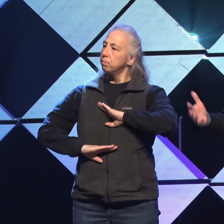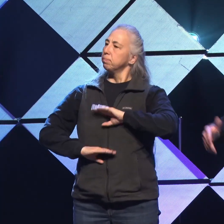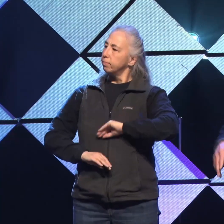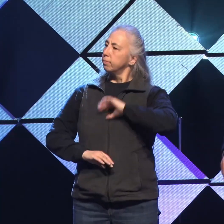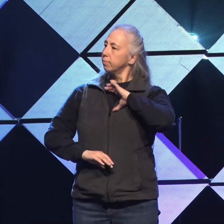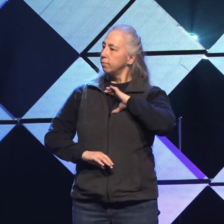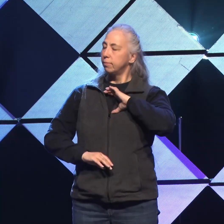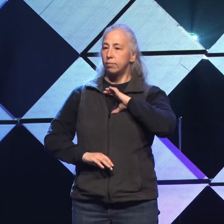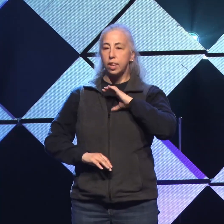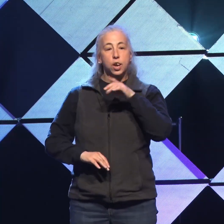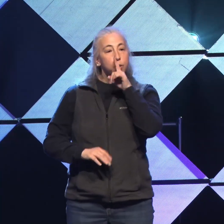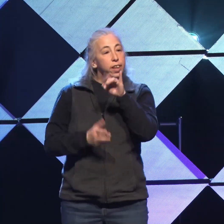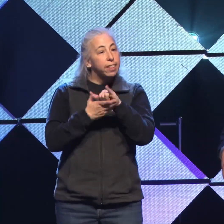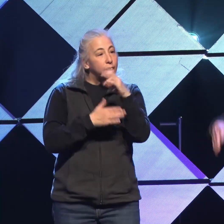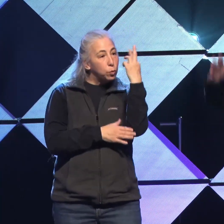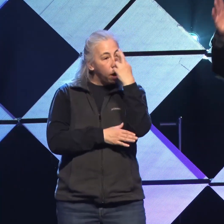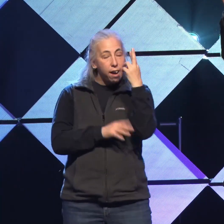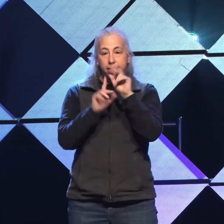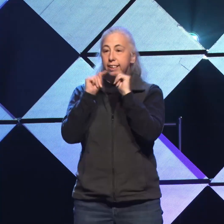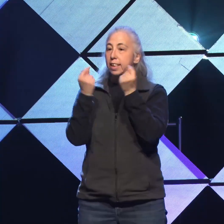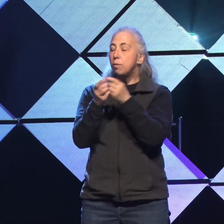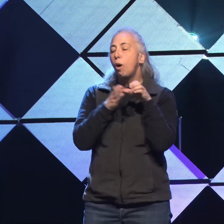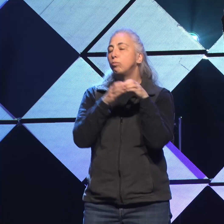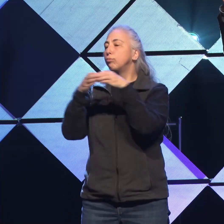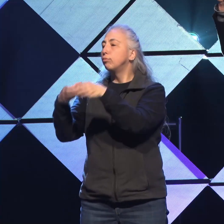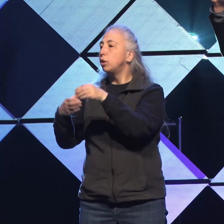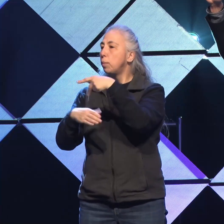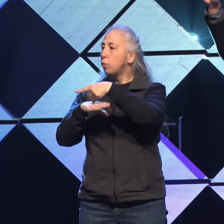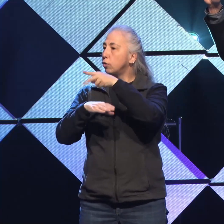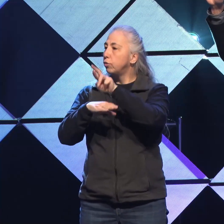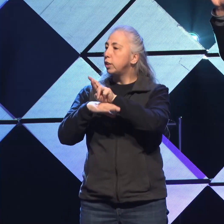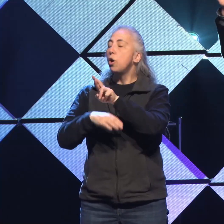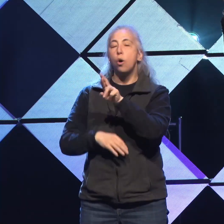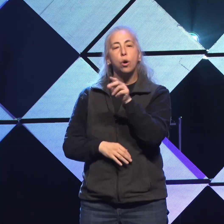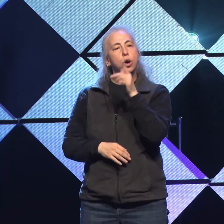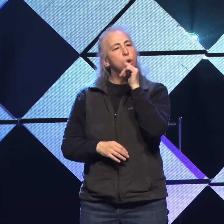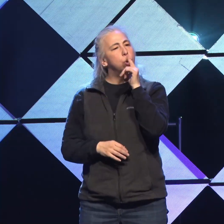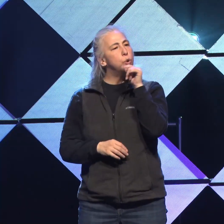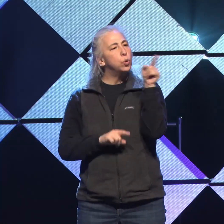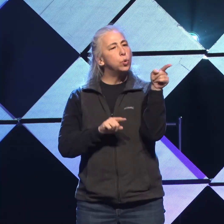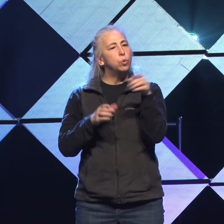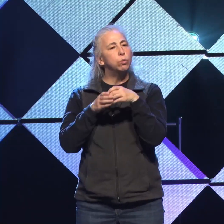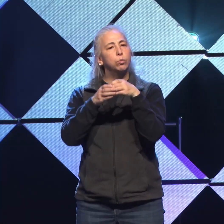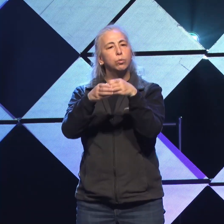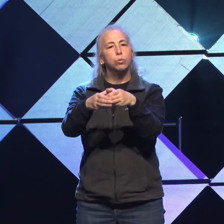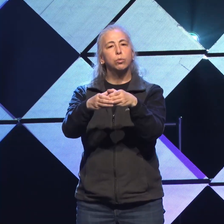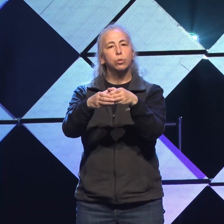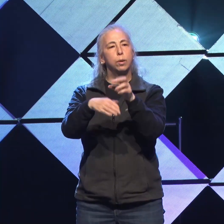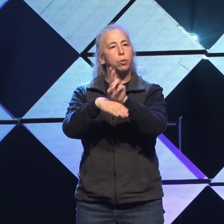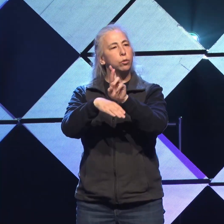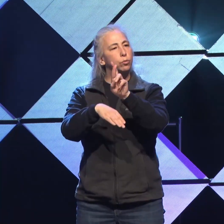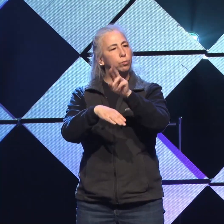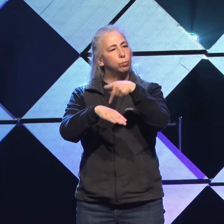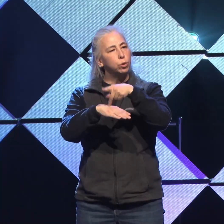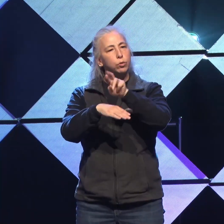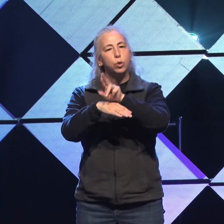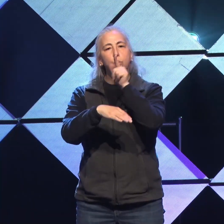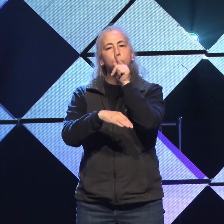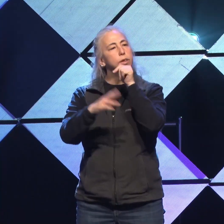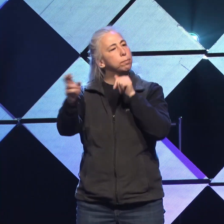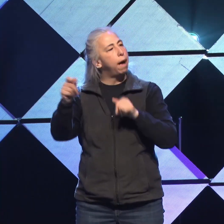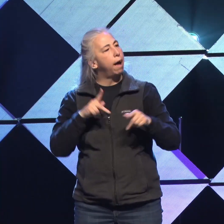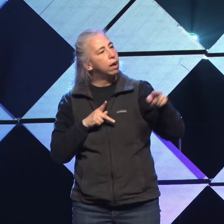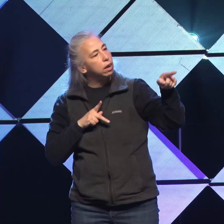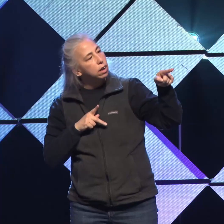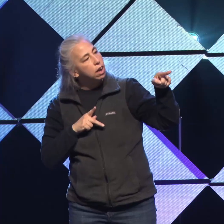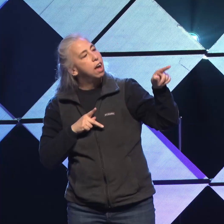our team that went to Puerto Rico did. How many people are here that were on that Puerto Rican team that went? Raise your hand up. Oh, let's